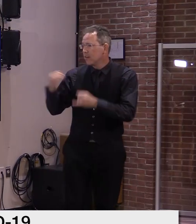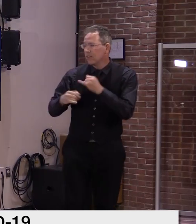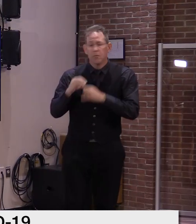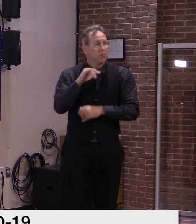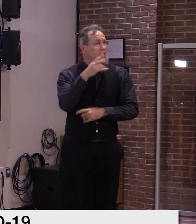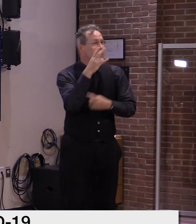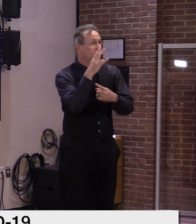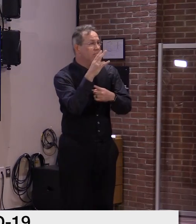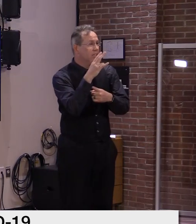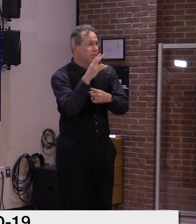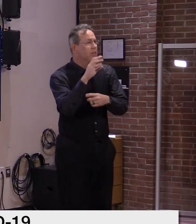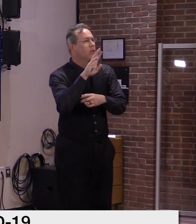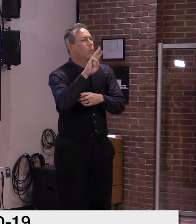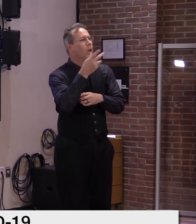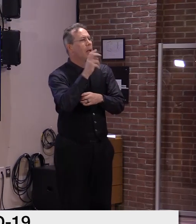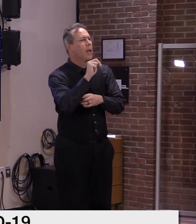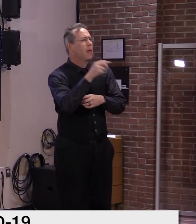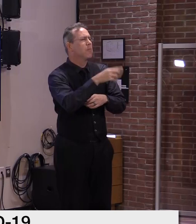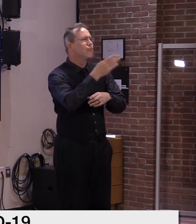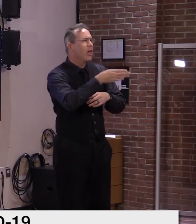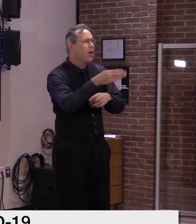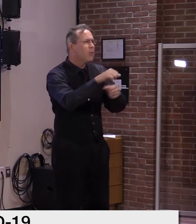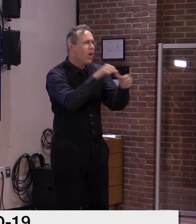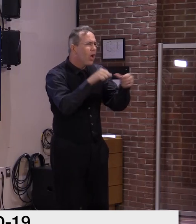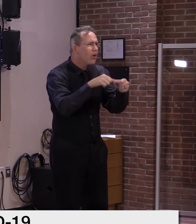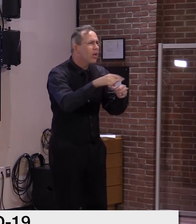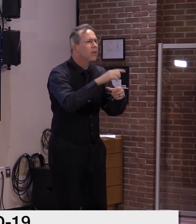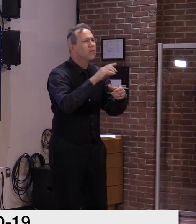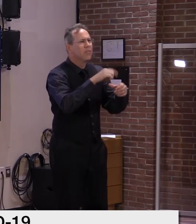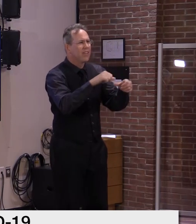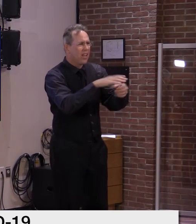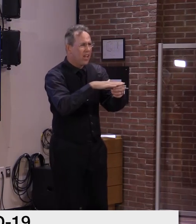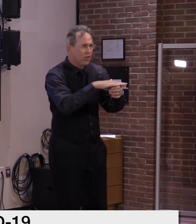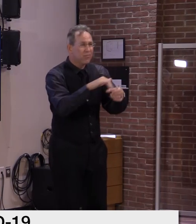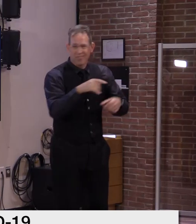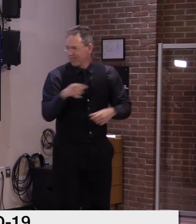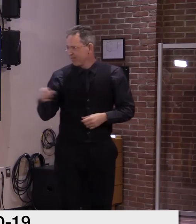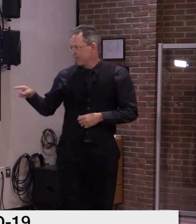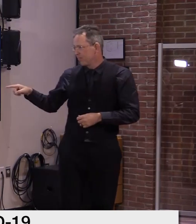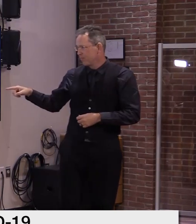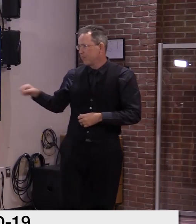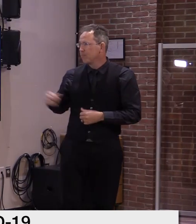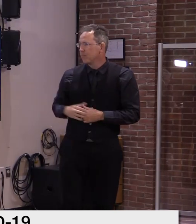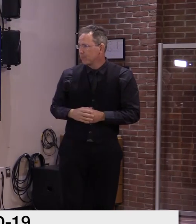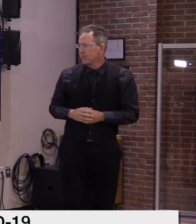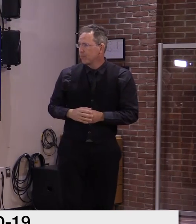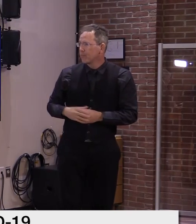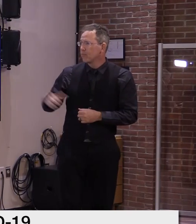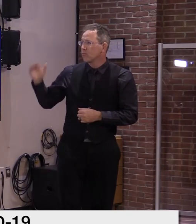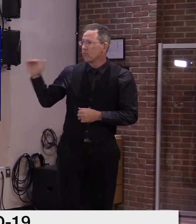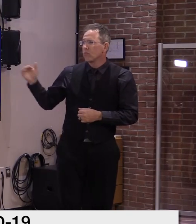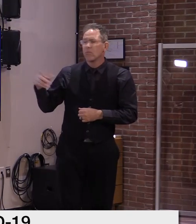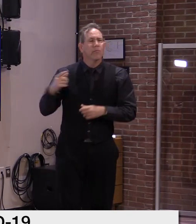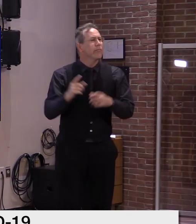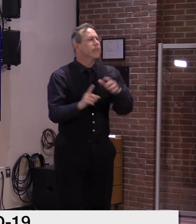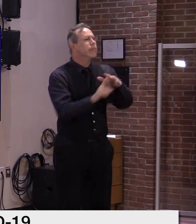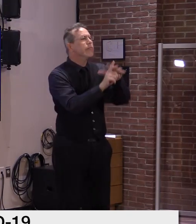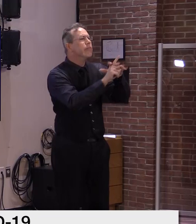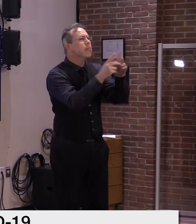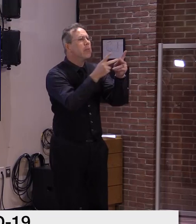17th, Windham Town Offices will be at. May 18th, the Wynn Hall Fire Department